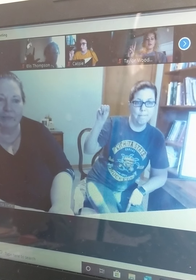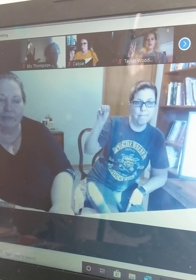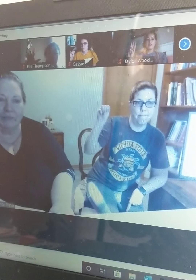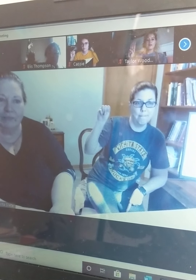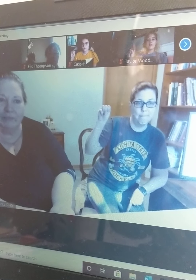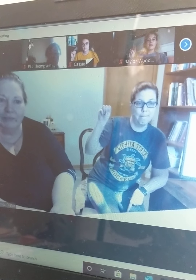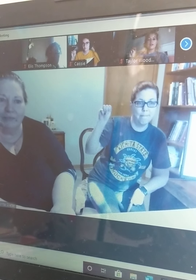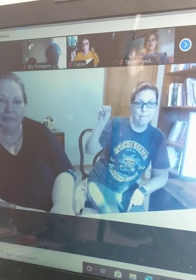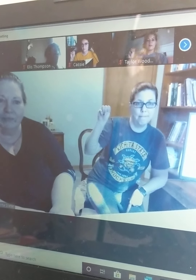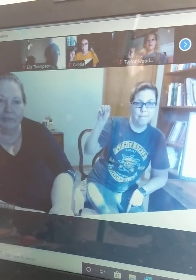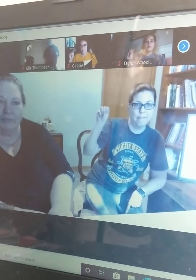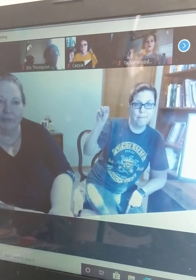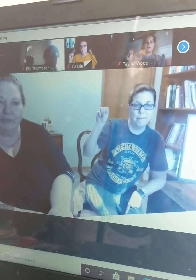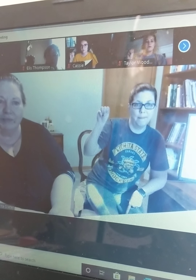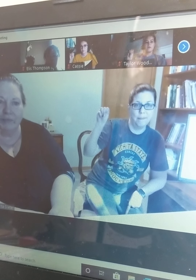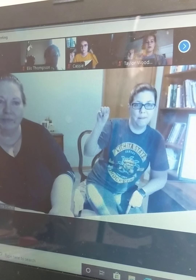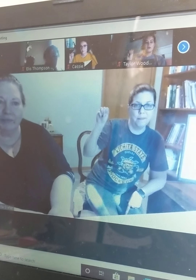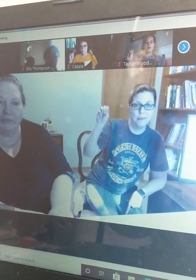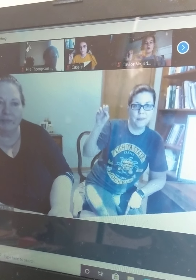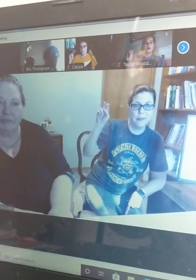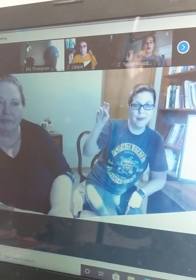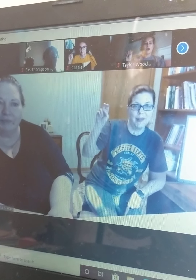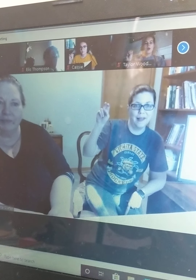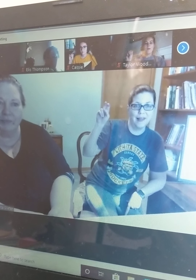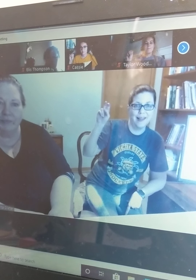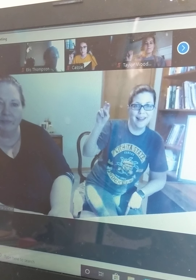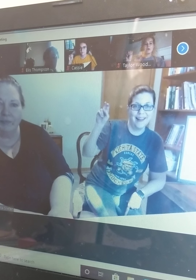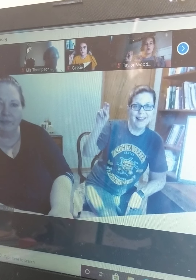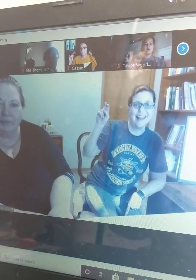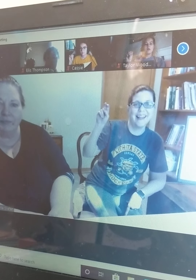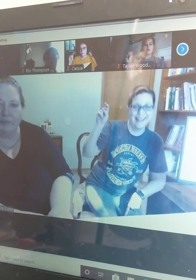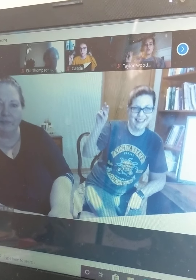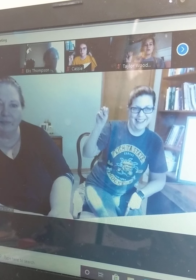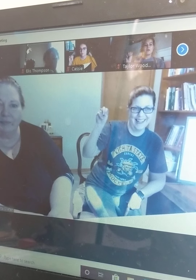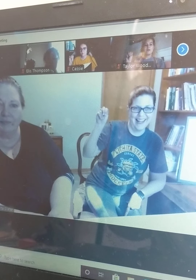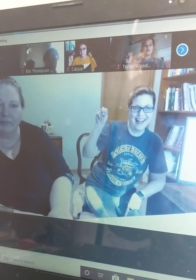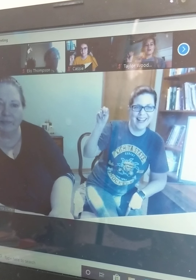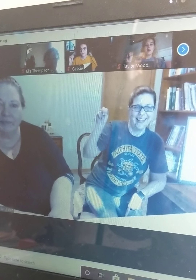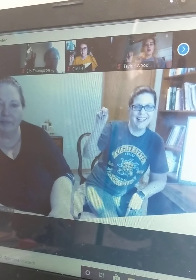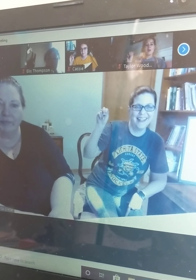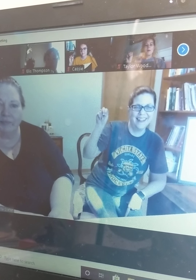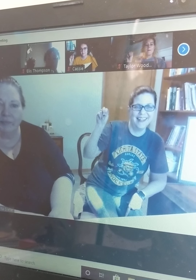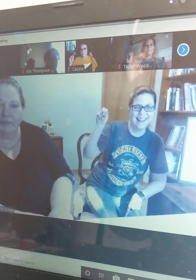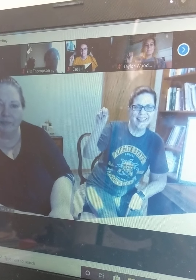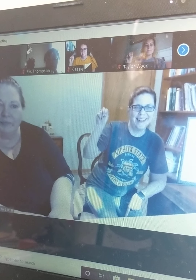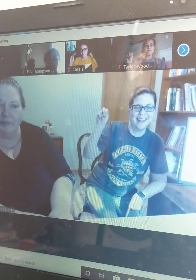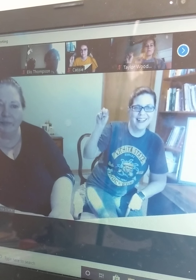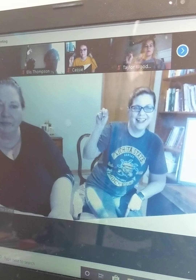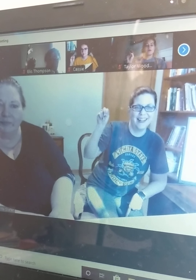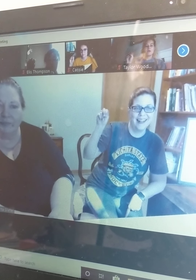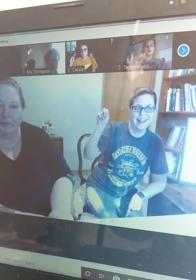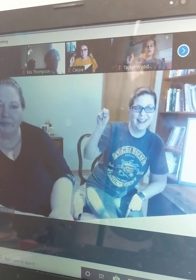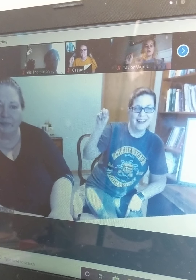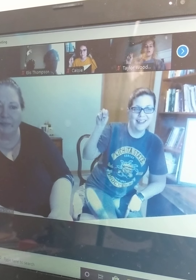M. That's a very bookish way of doing it, but follow that. M. Later on, you'll change it. N.